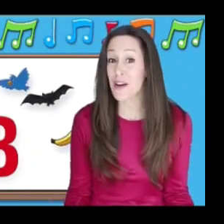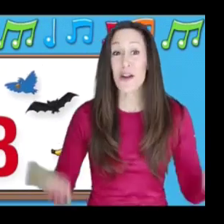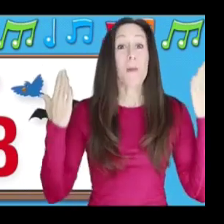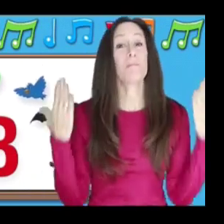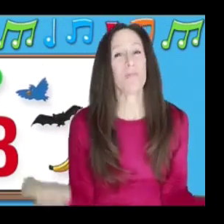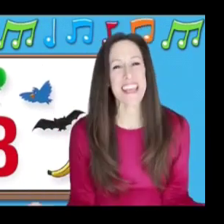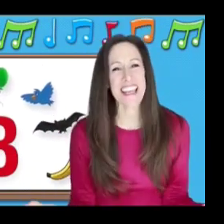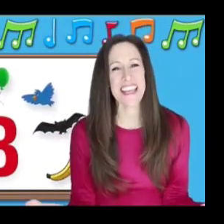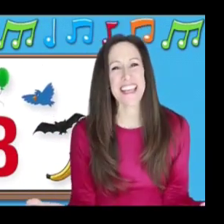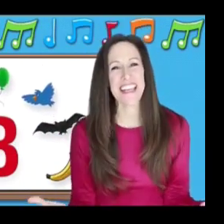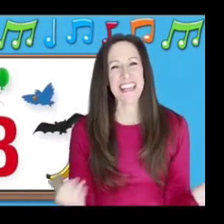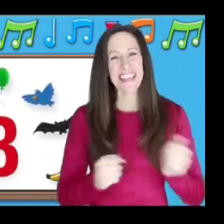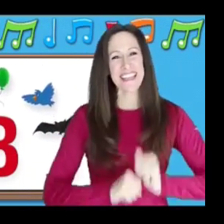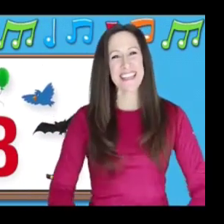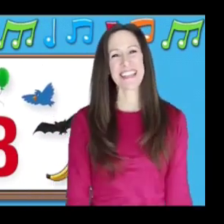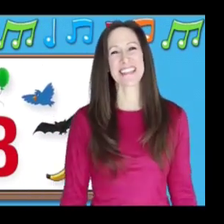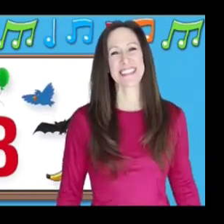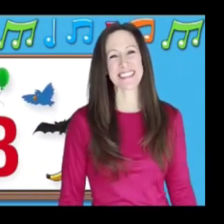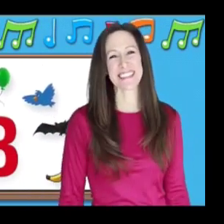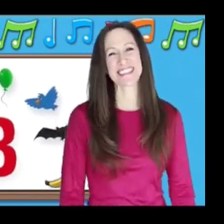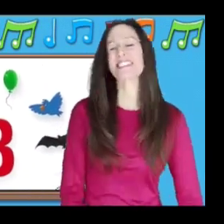letter B.